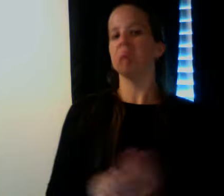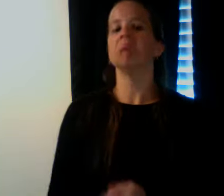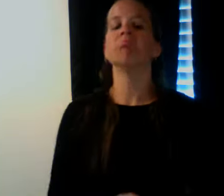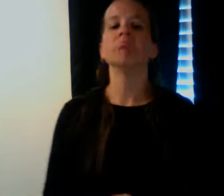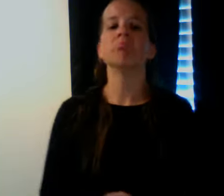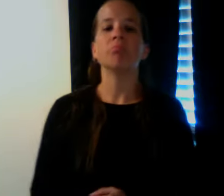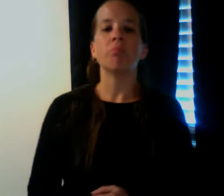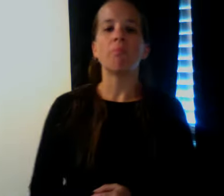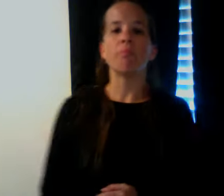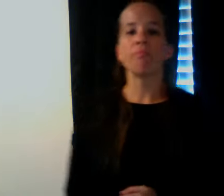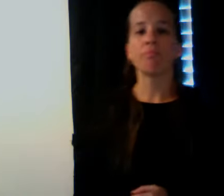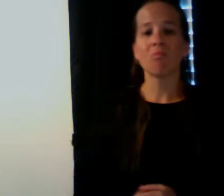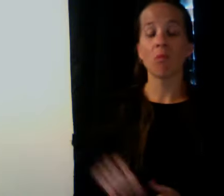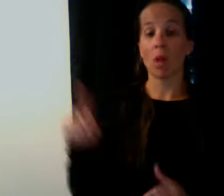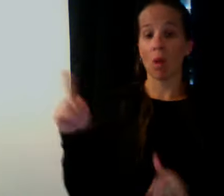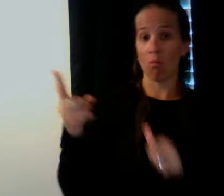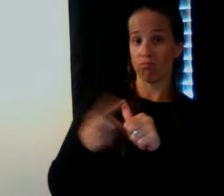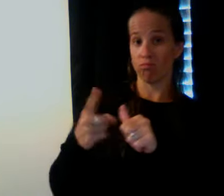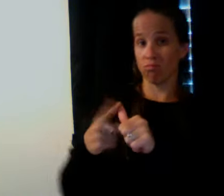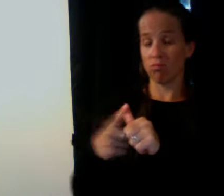first story is about connecting the dots.